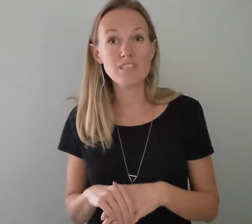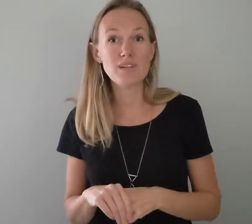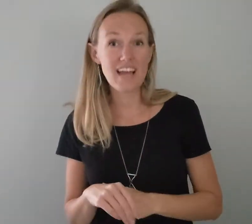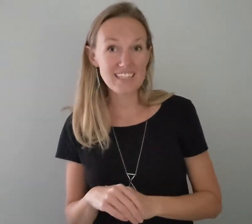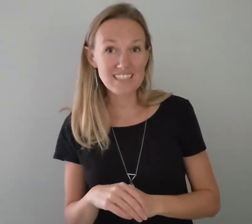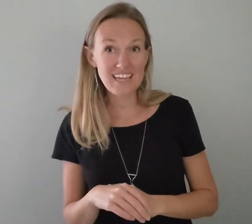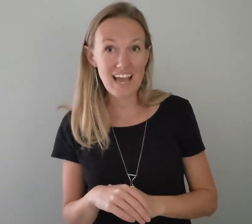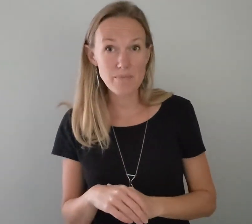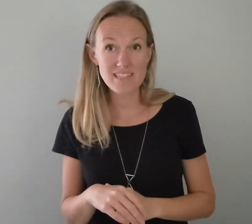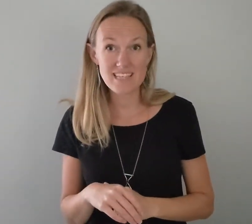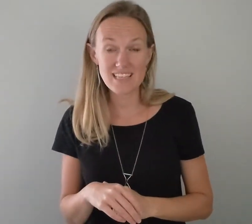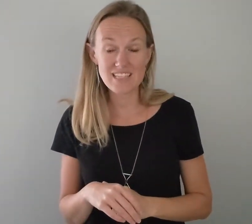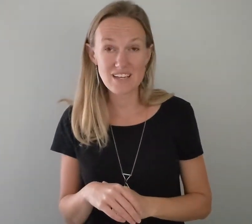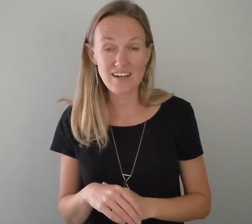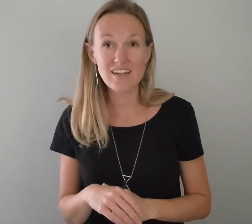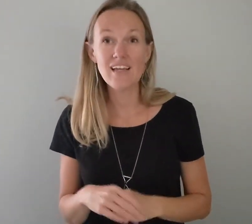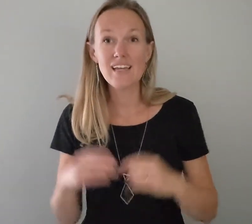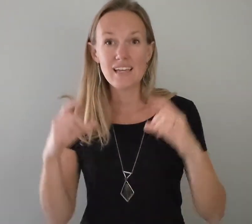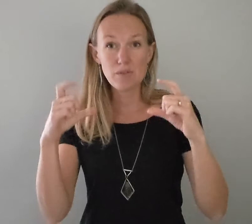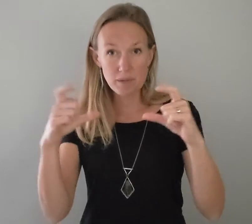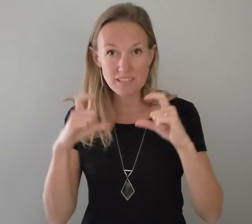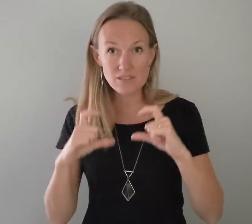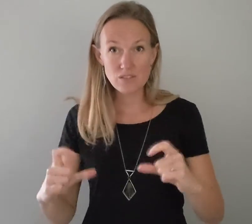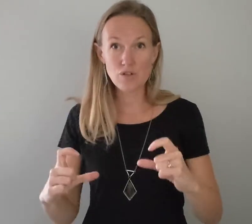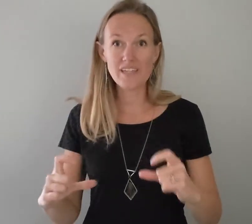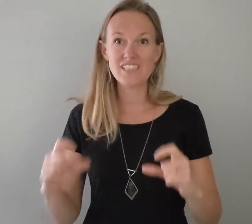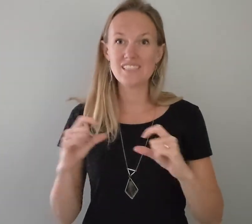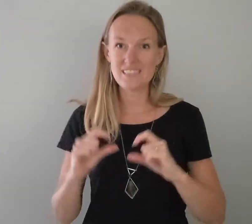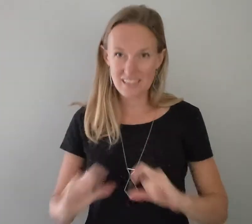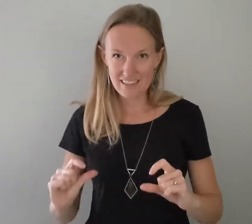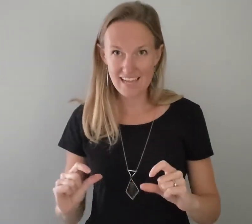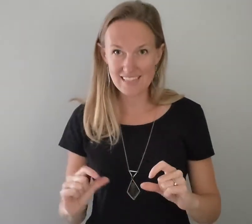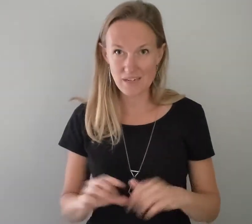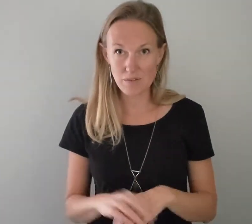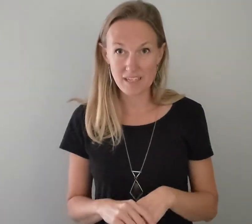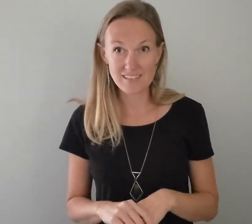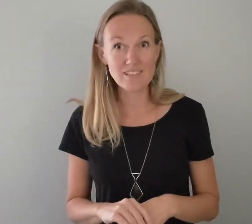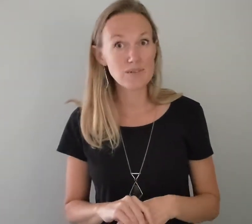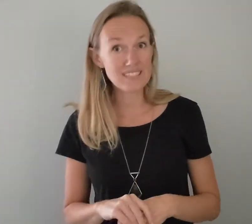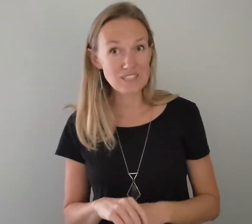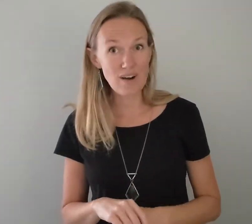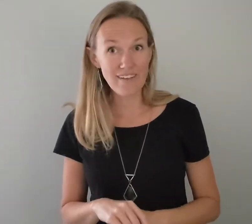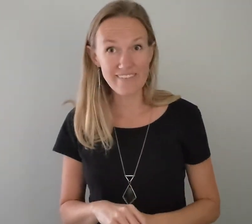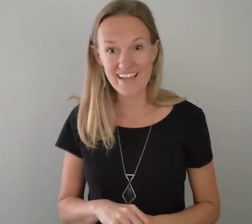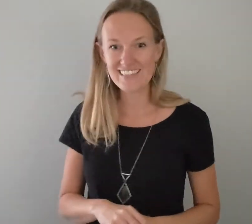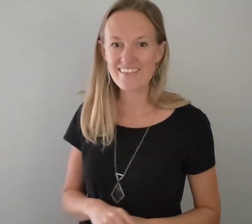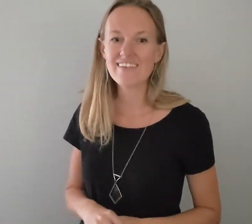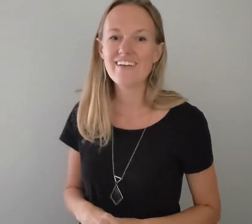when it actually happens in the song, it repeats those 2 questions and then the last line repeats. So we're gonna do all of that together,